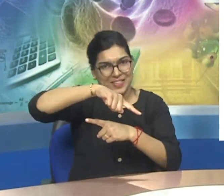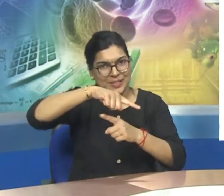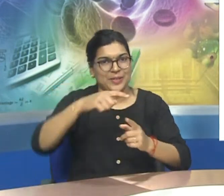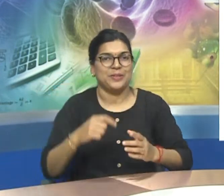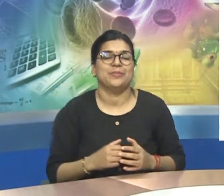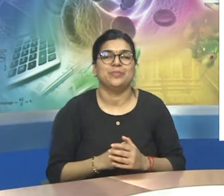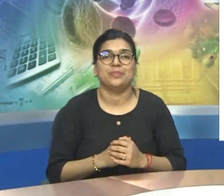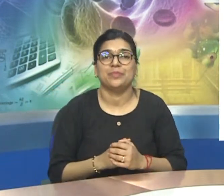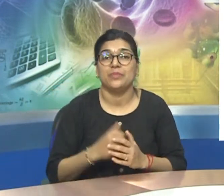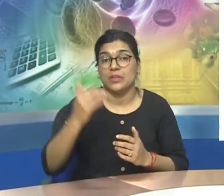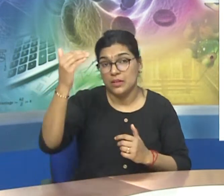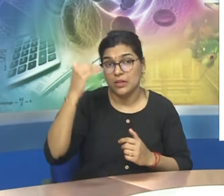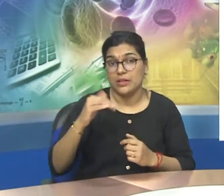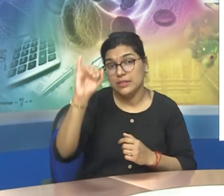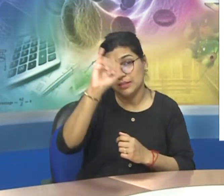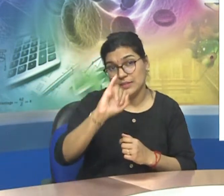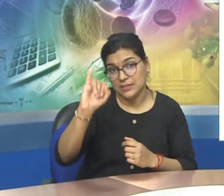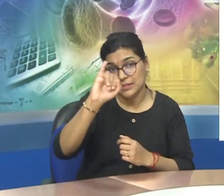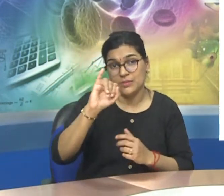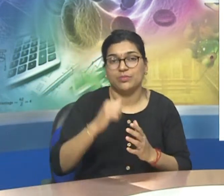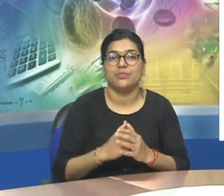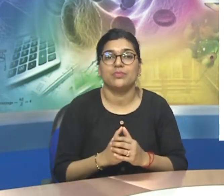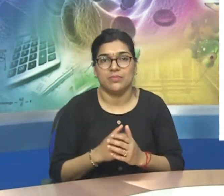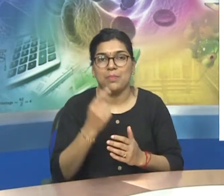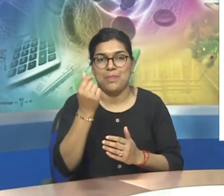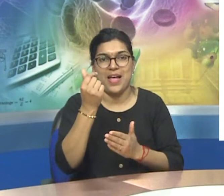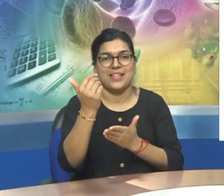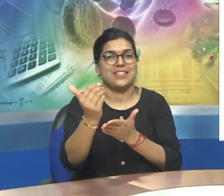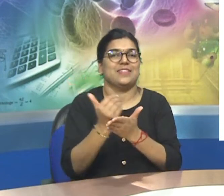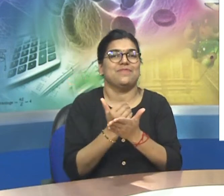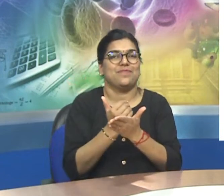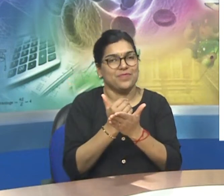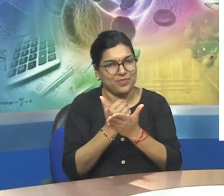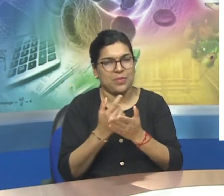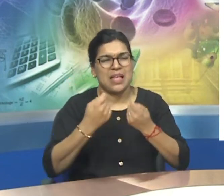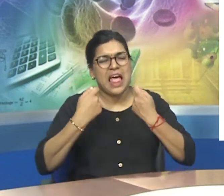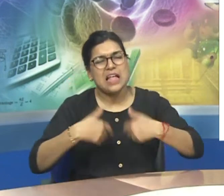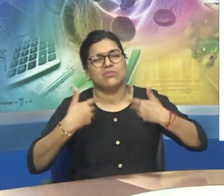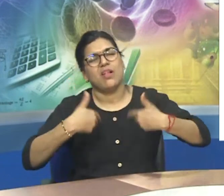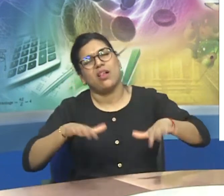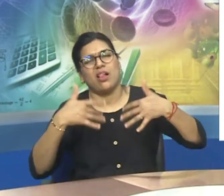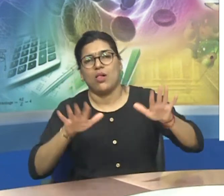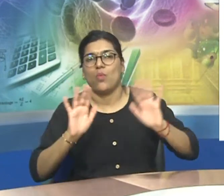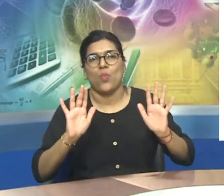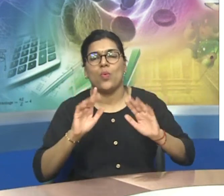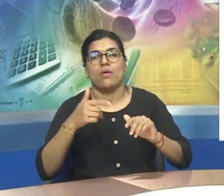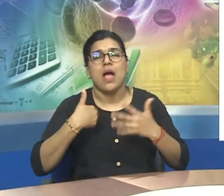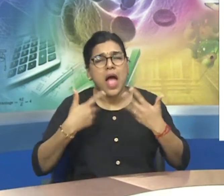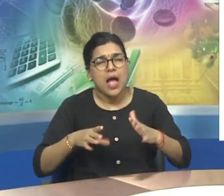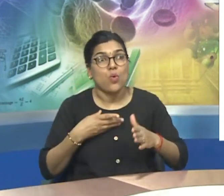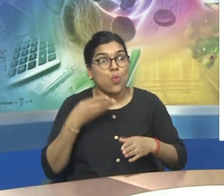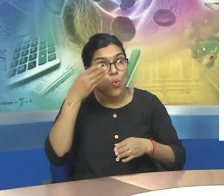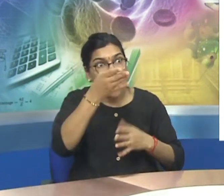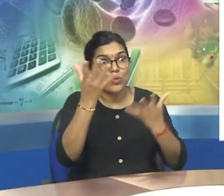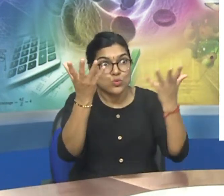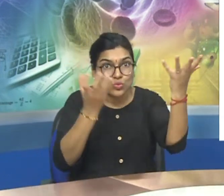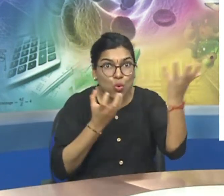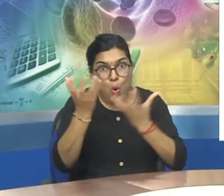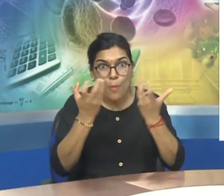in the garden that can be used. Point number 6 explains that we can save money by